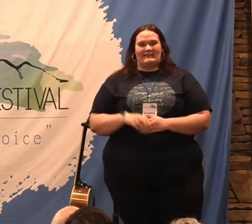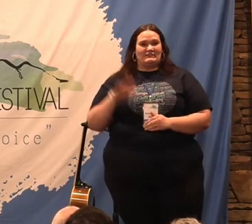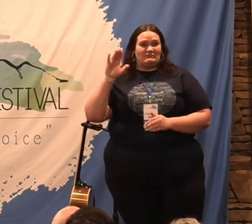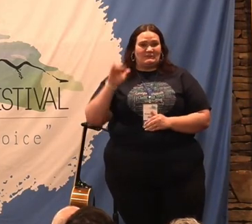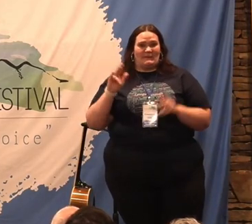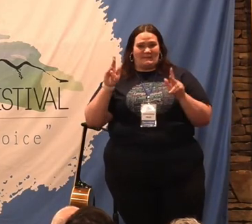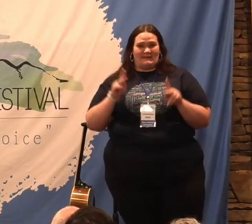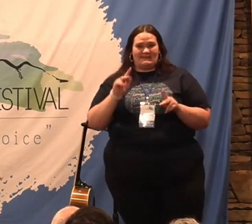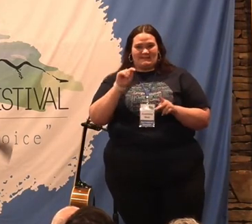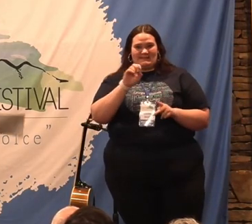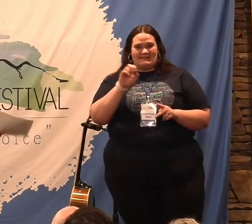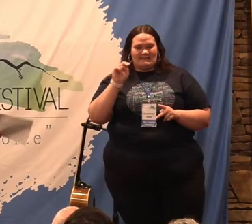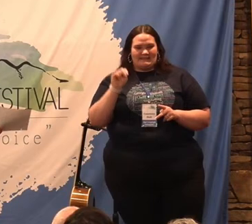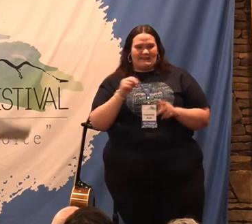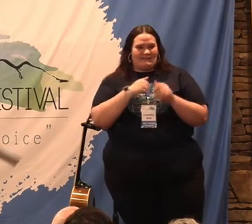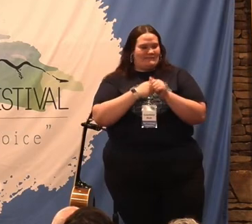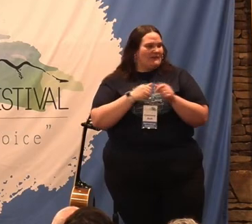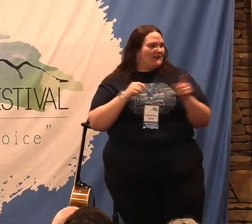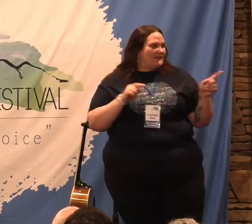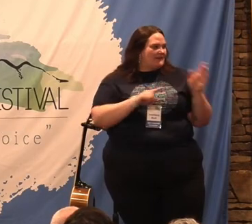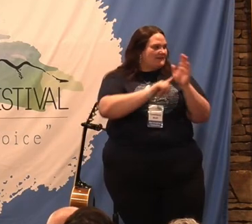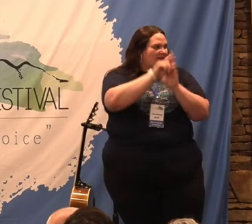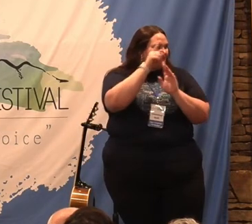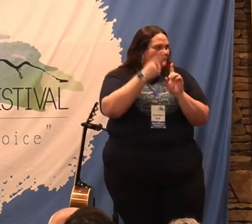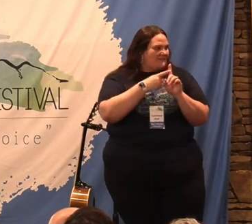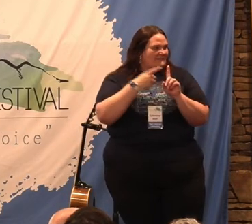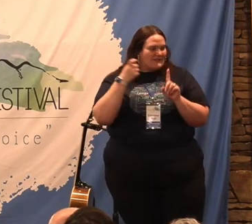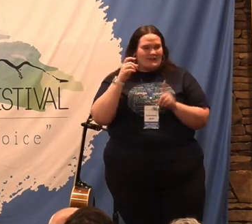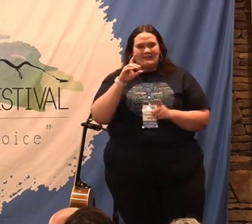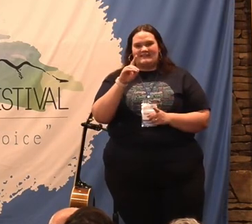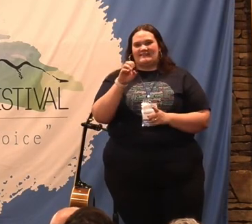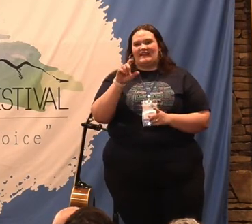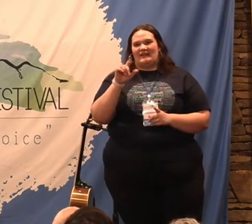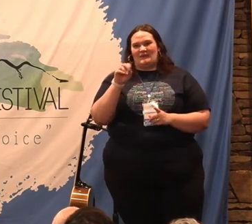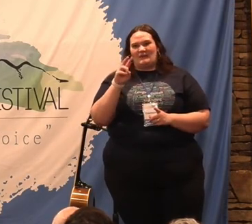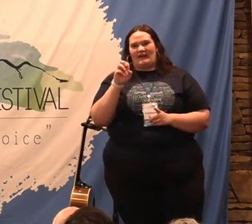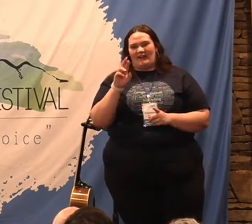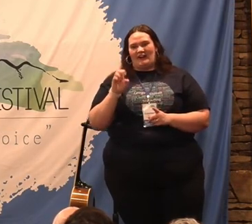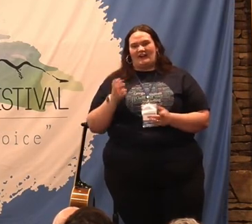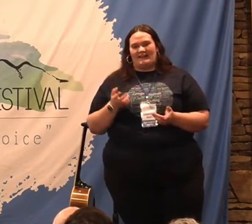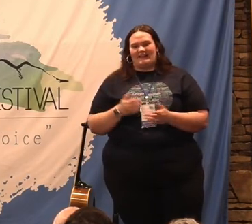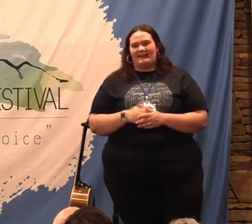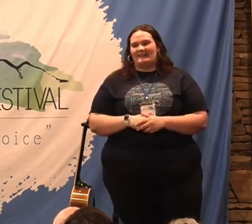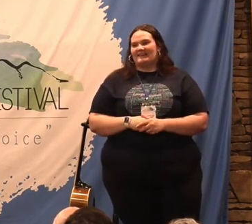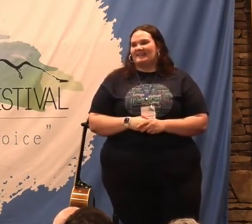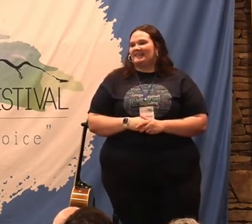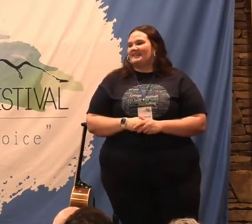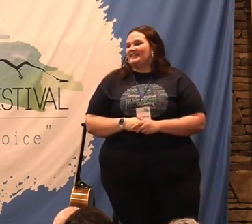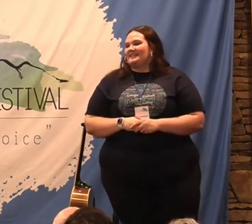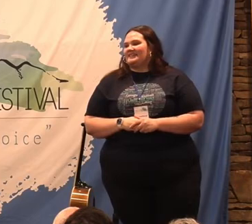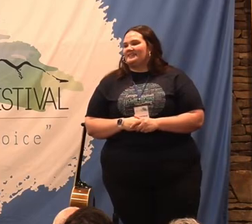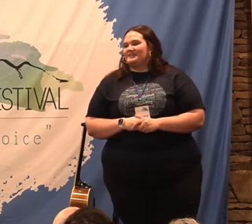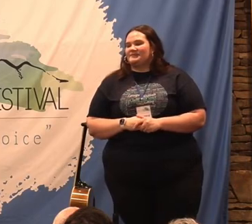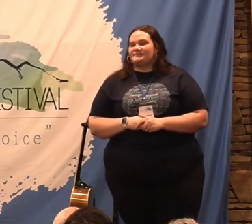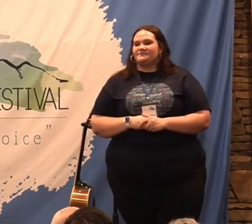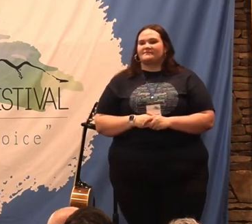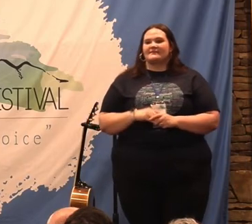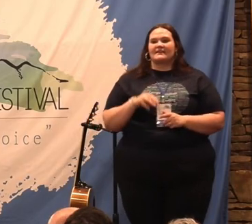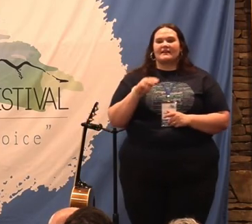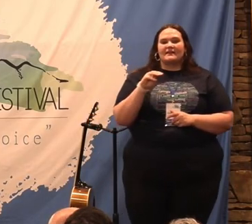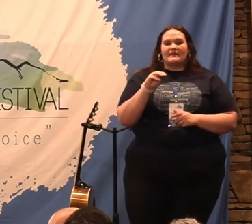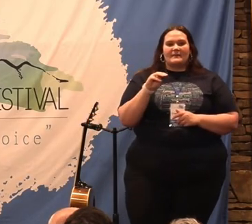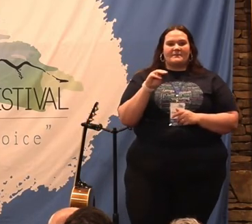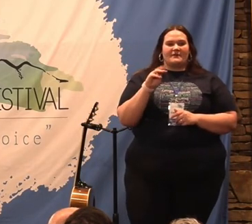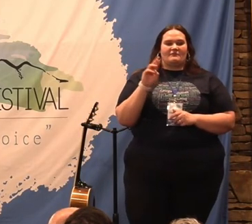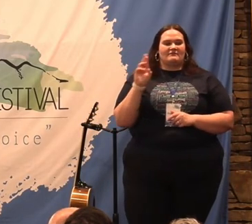In Tennessee had to follow the tallest one from Delaware. That's how this thing goes. Michael Reno Harrell is sponsored